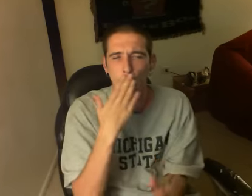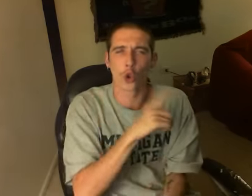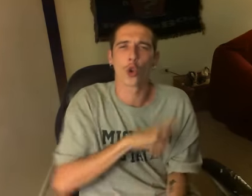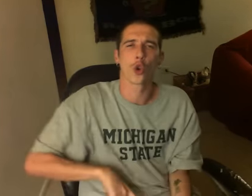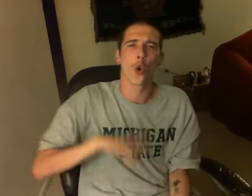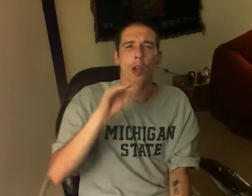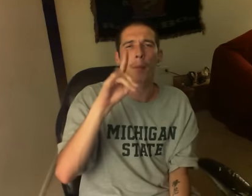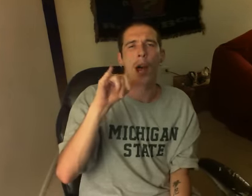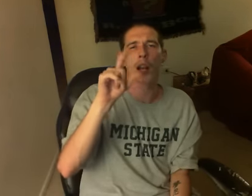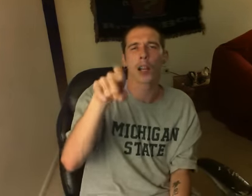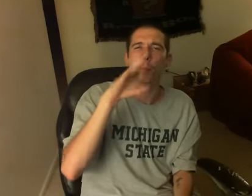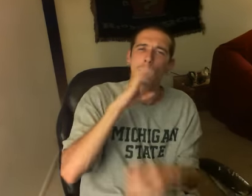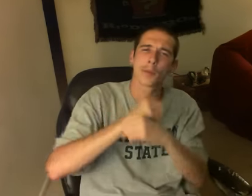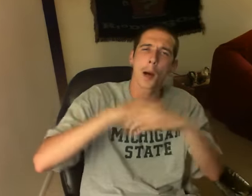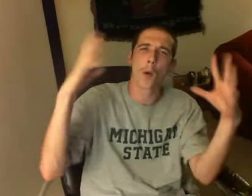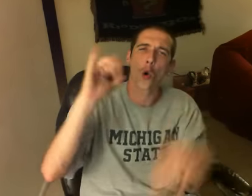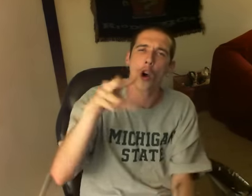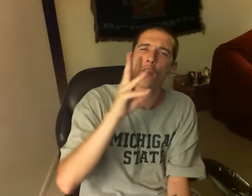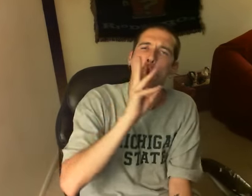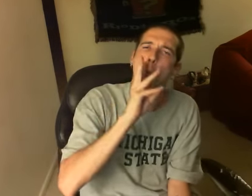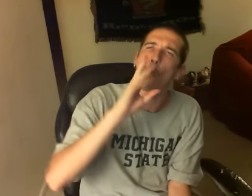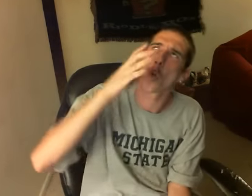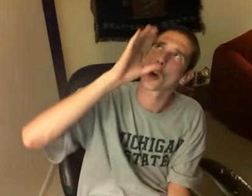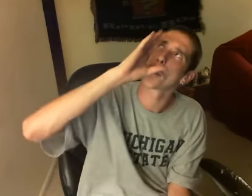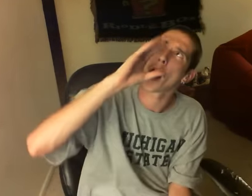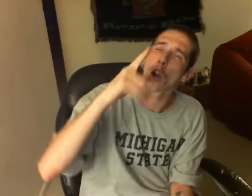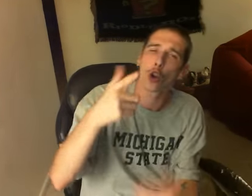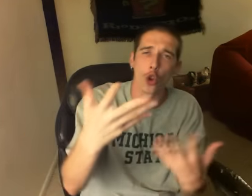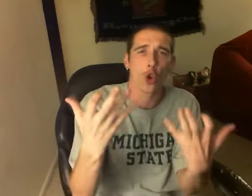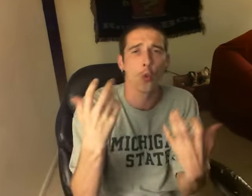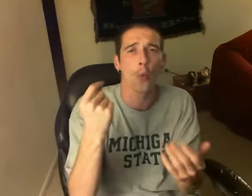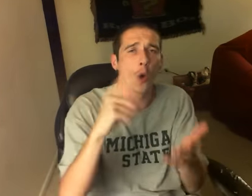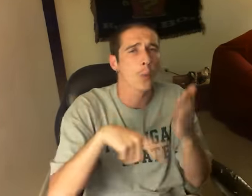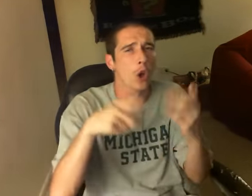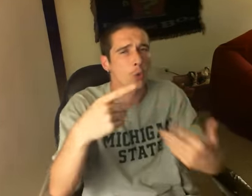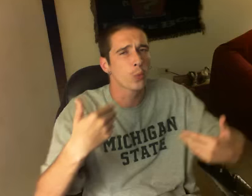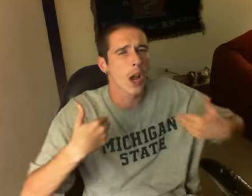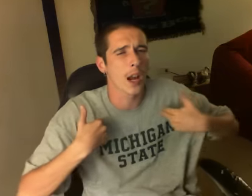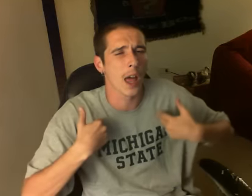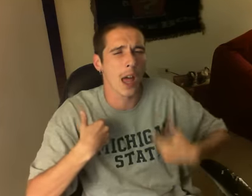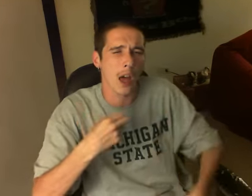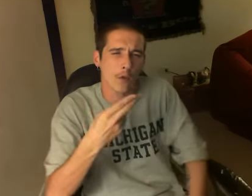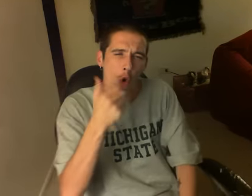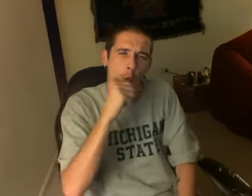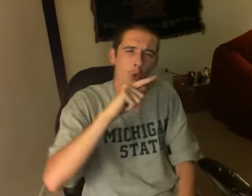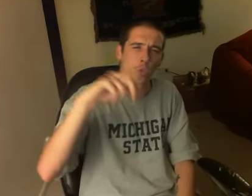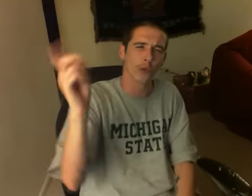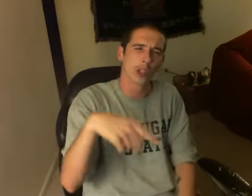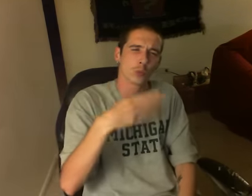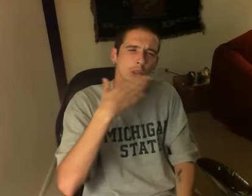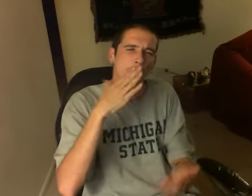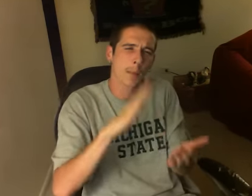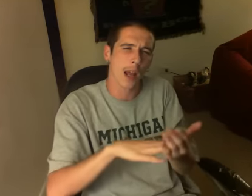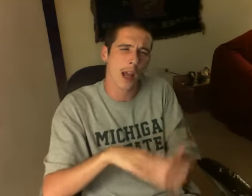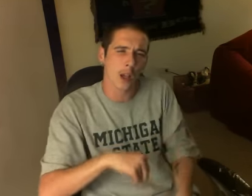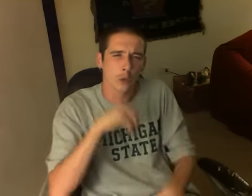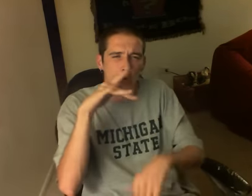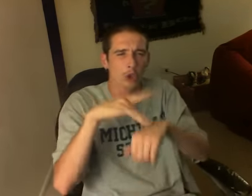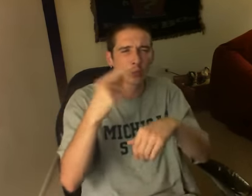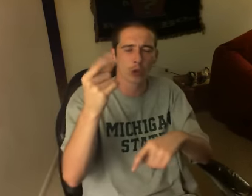all across you. Good loaded, Brody, you must be going off that water bottle. You want what you can't have. Ooh girl, that's too damn